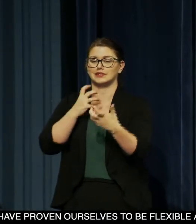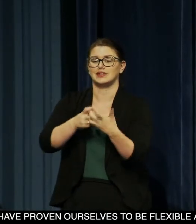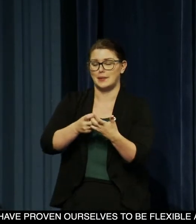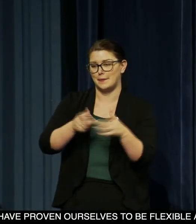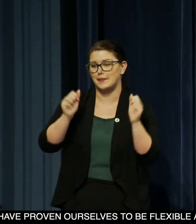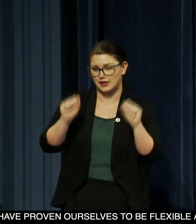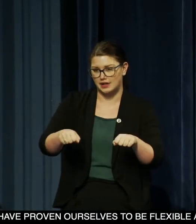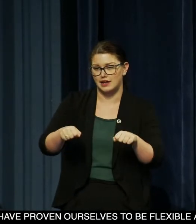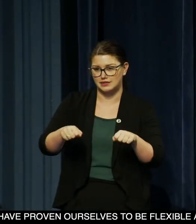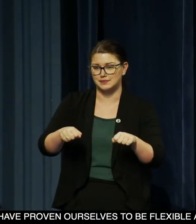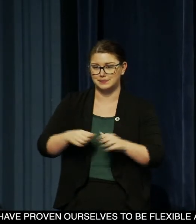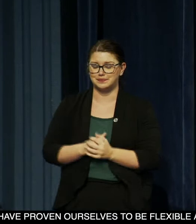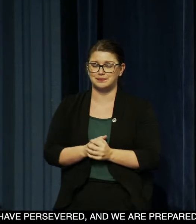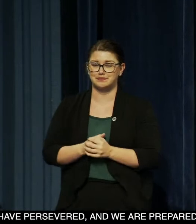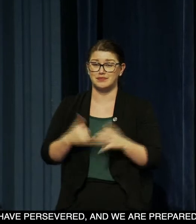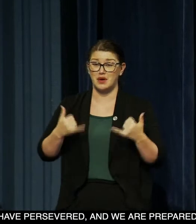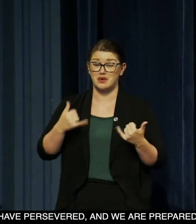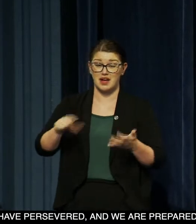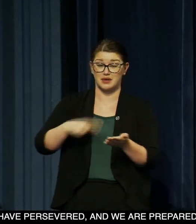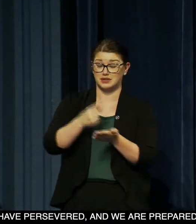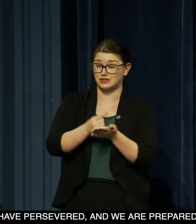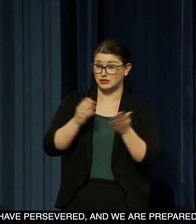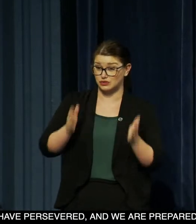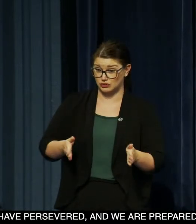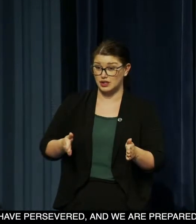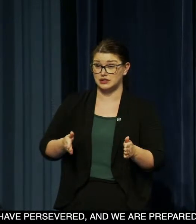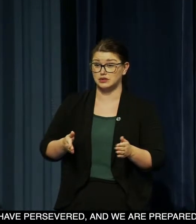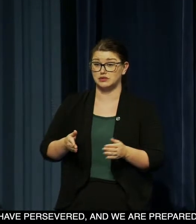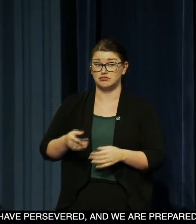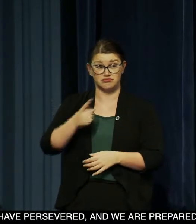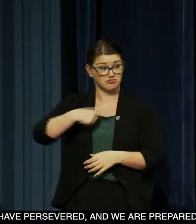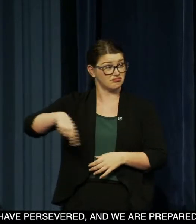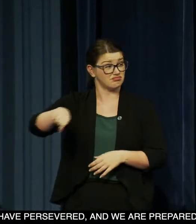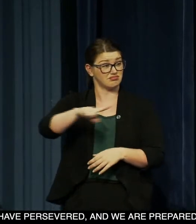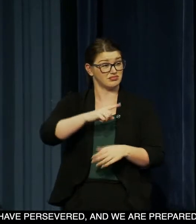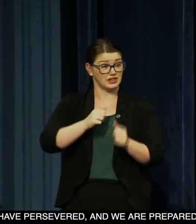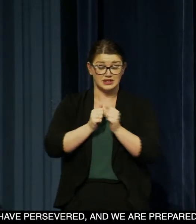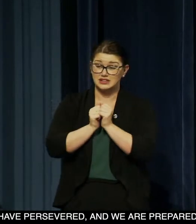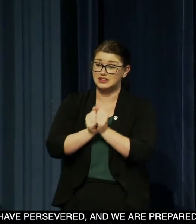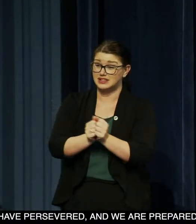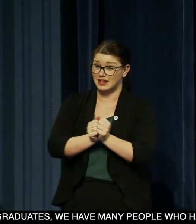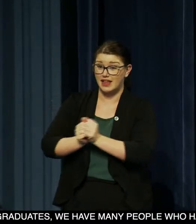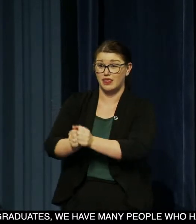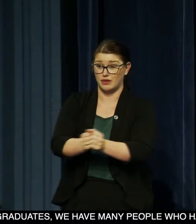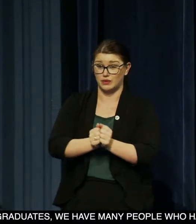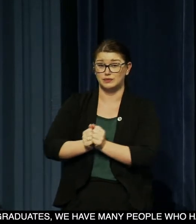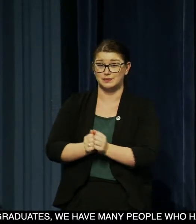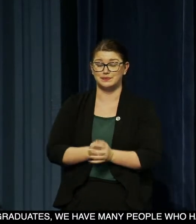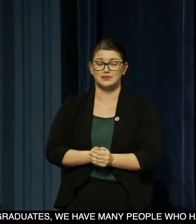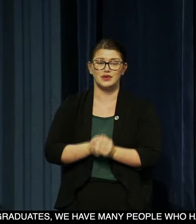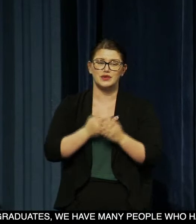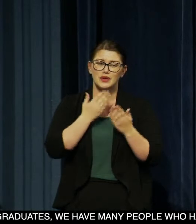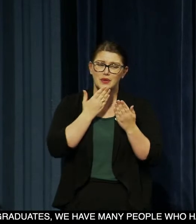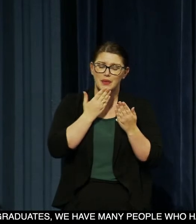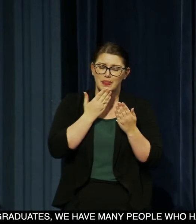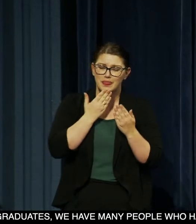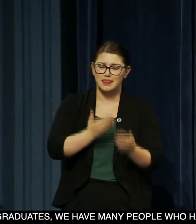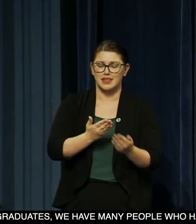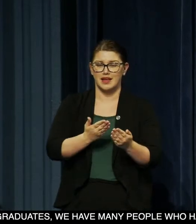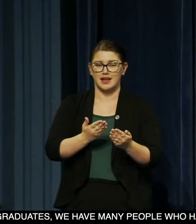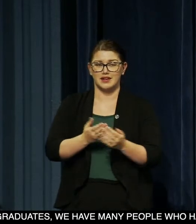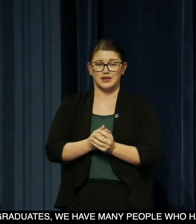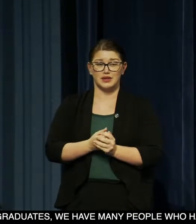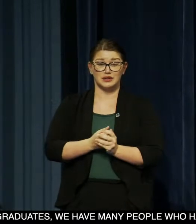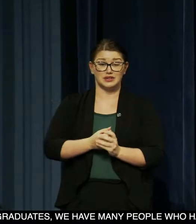As graduates, we have many people who've walked this journey with us, and I'd like to take a moment to thank those who've walked with us,